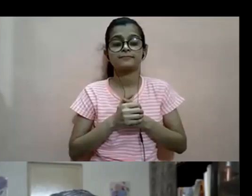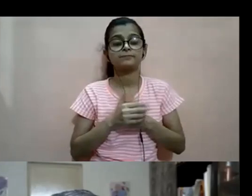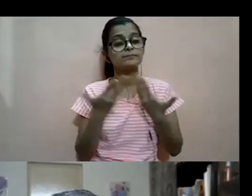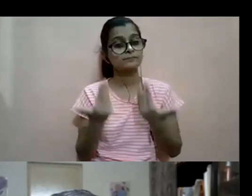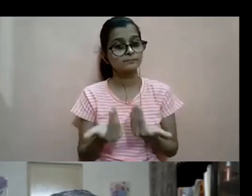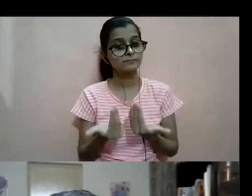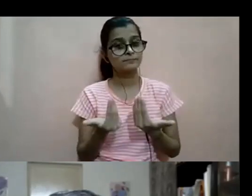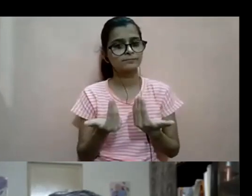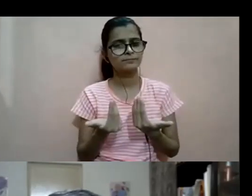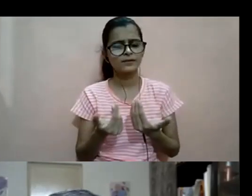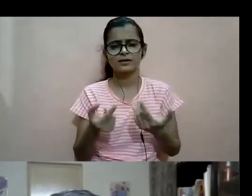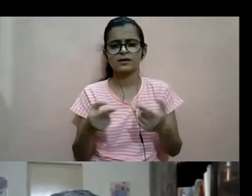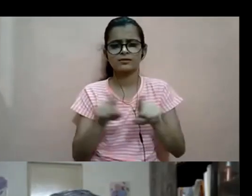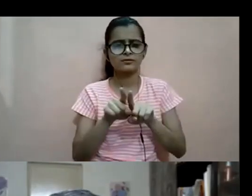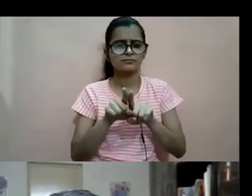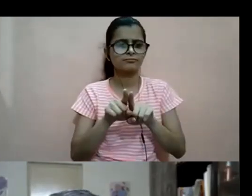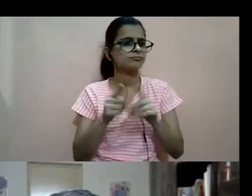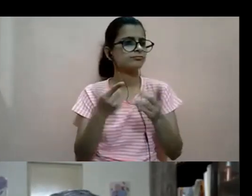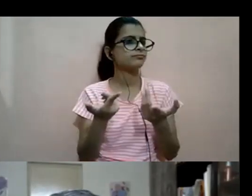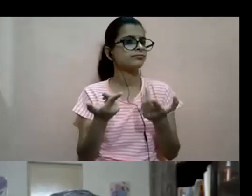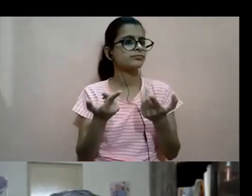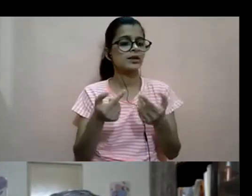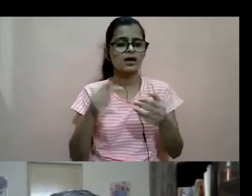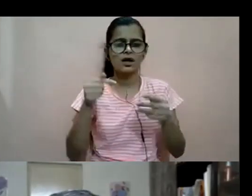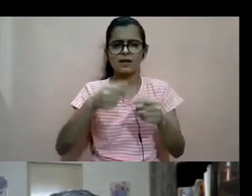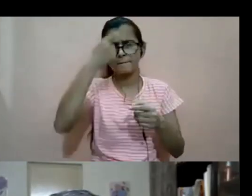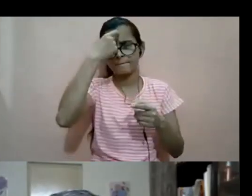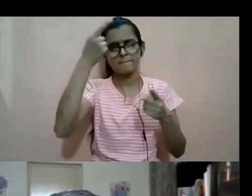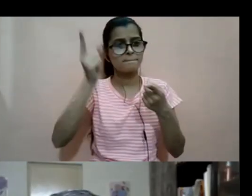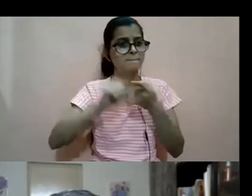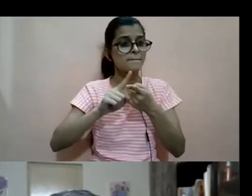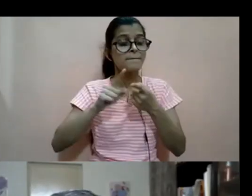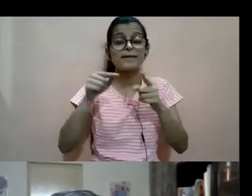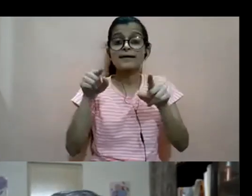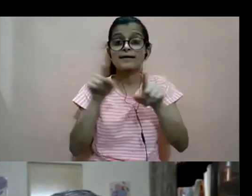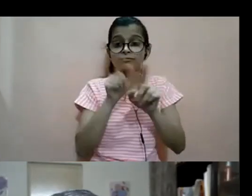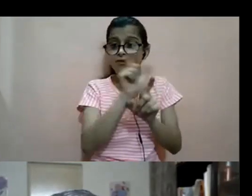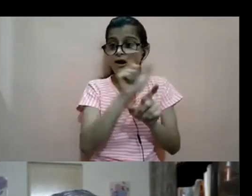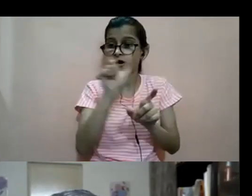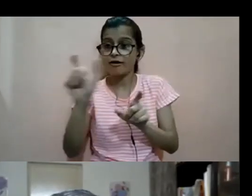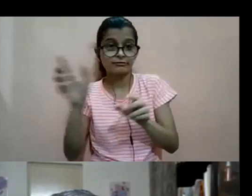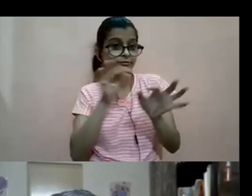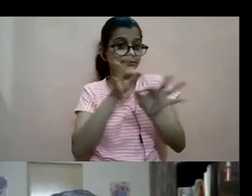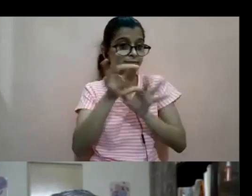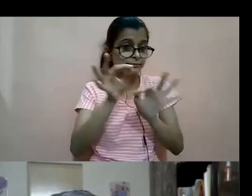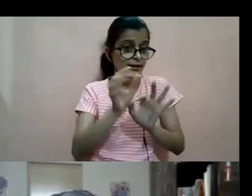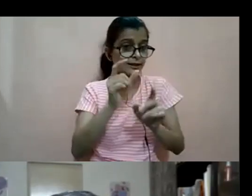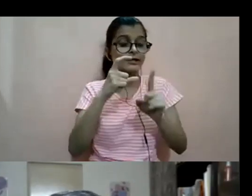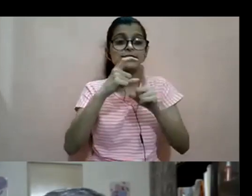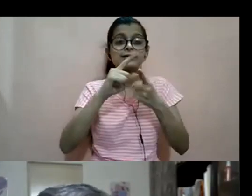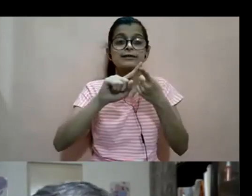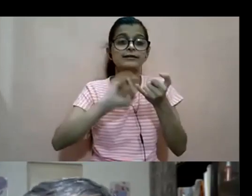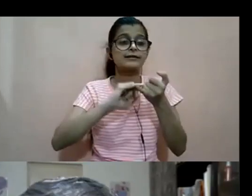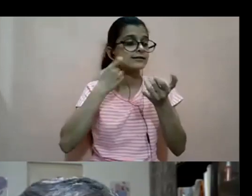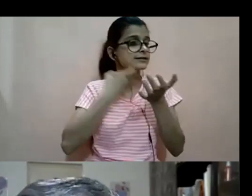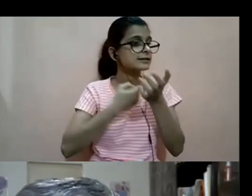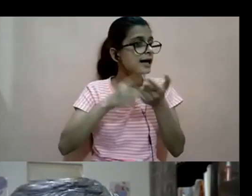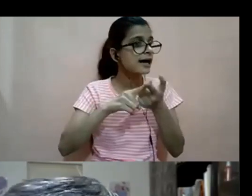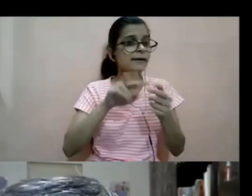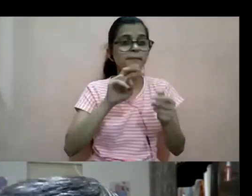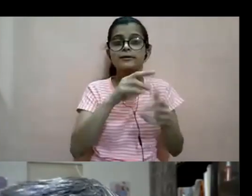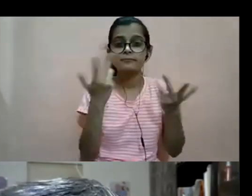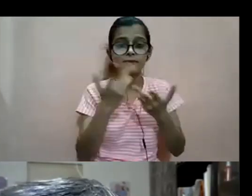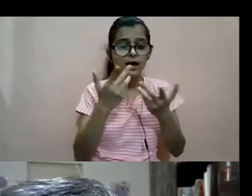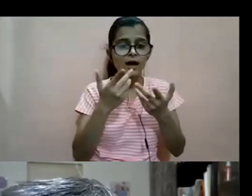on the issue of what desire means and how does